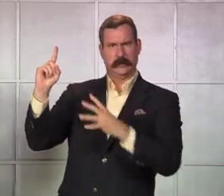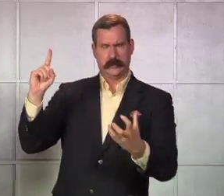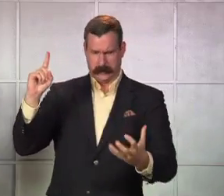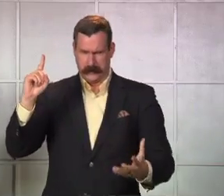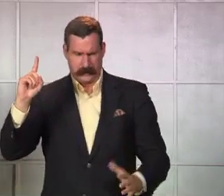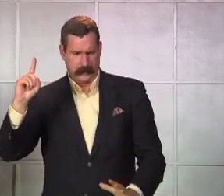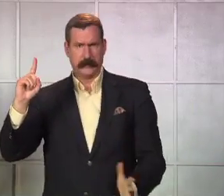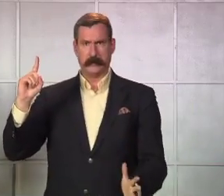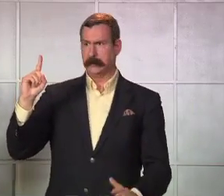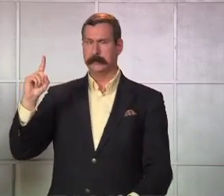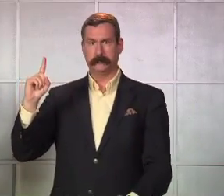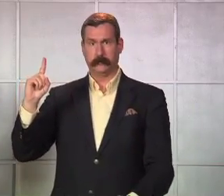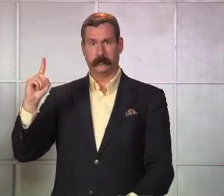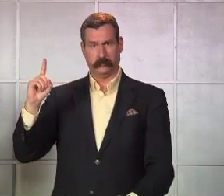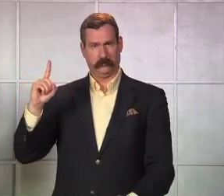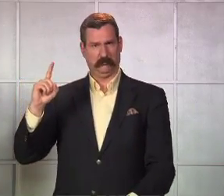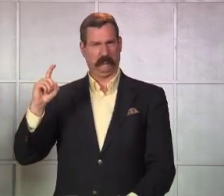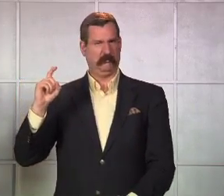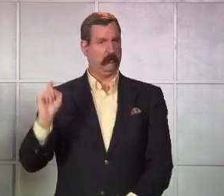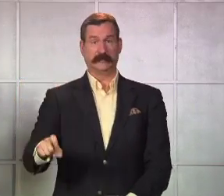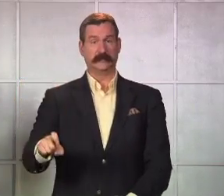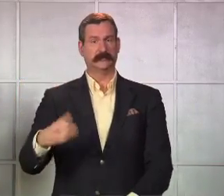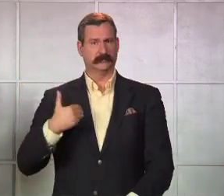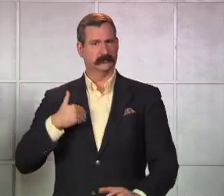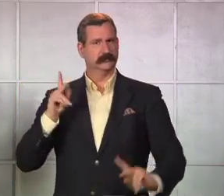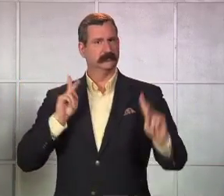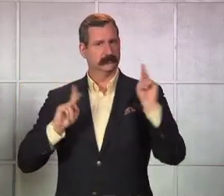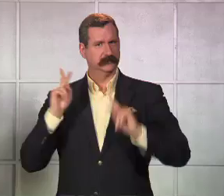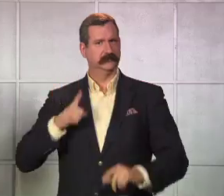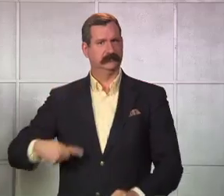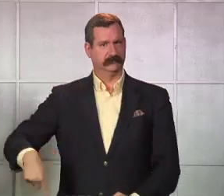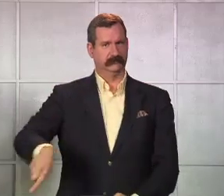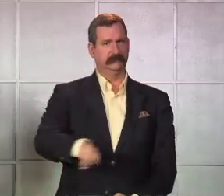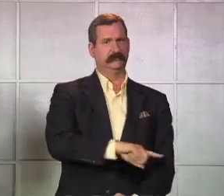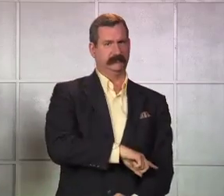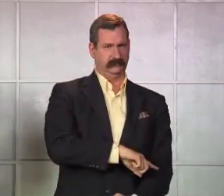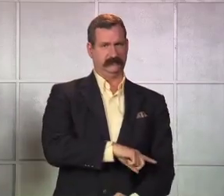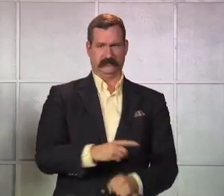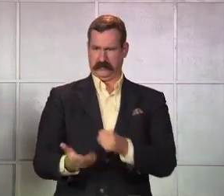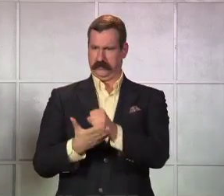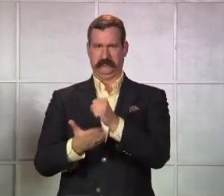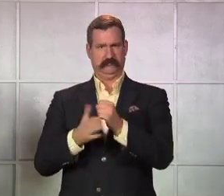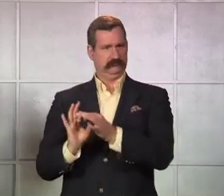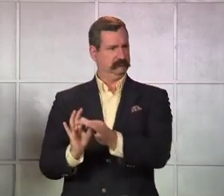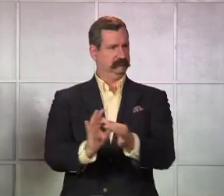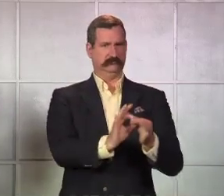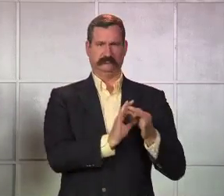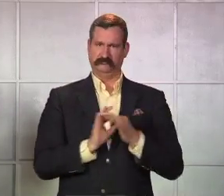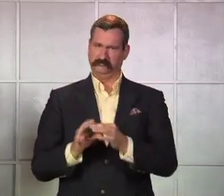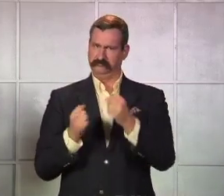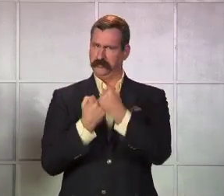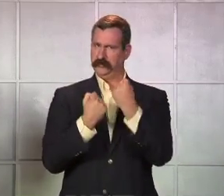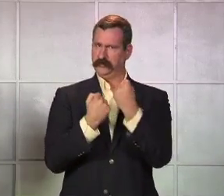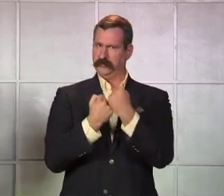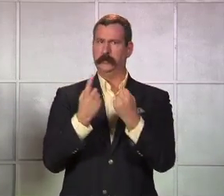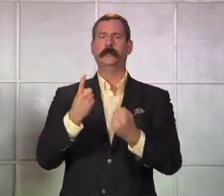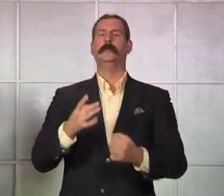the leader must include others in the process. There must be cooperation, help, support,